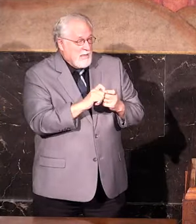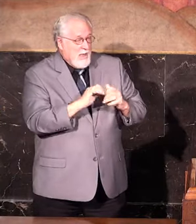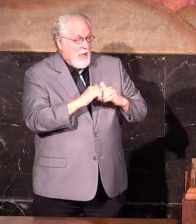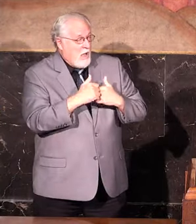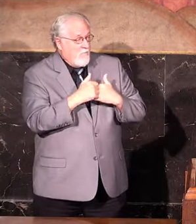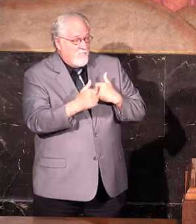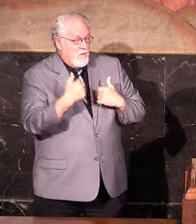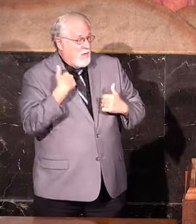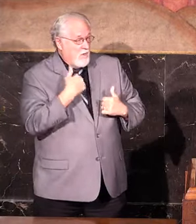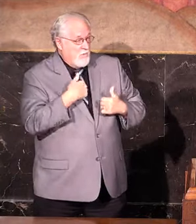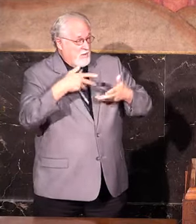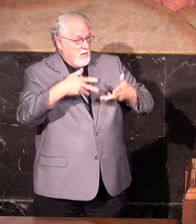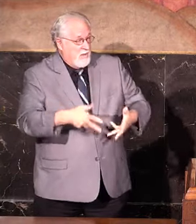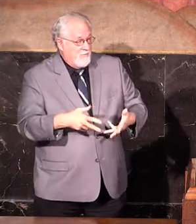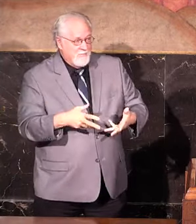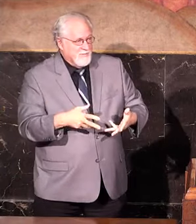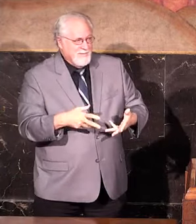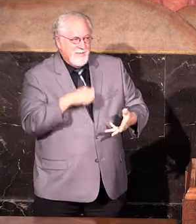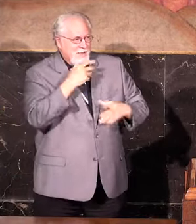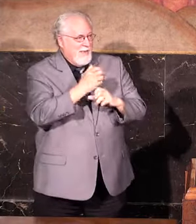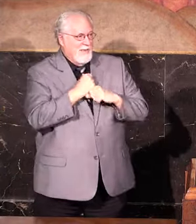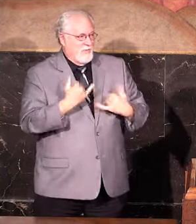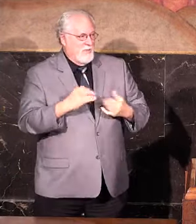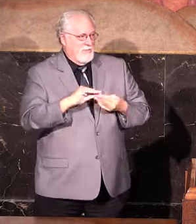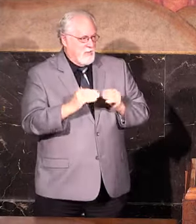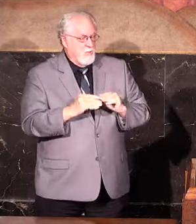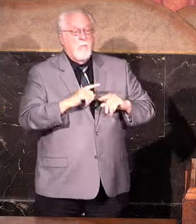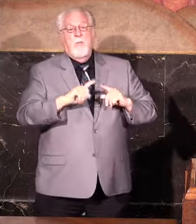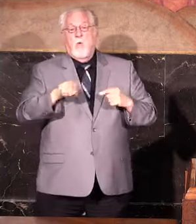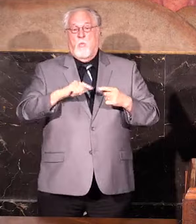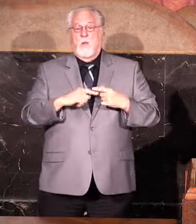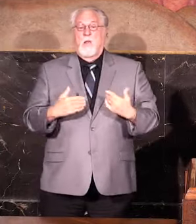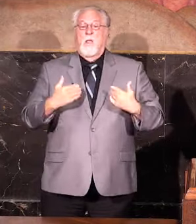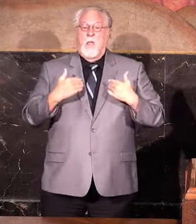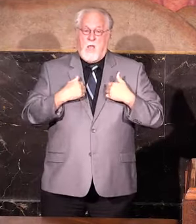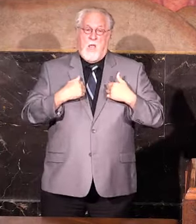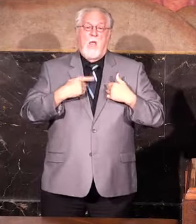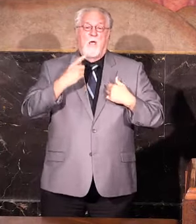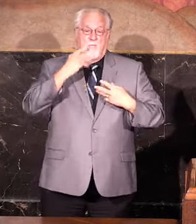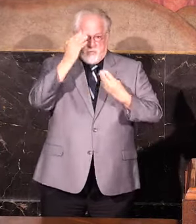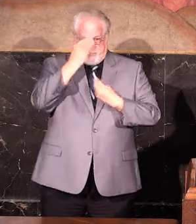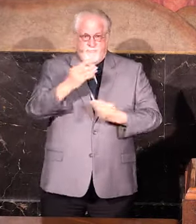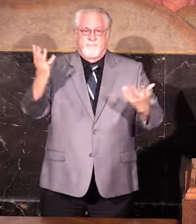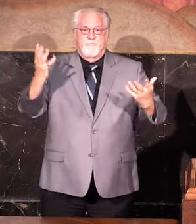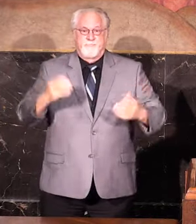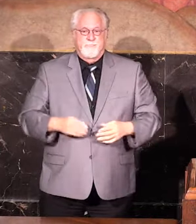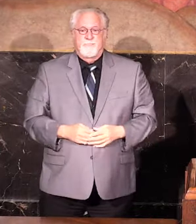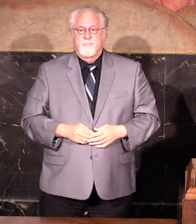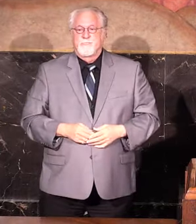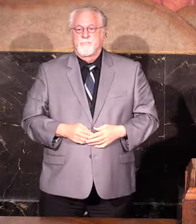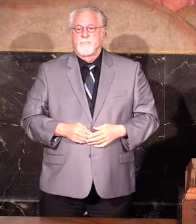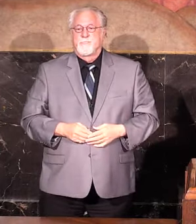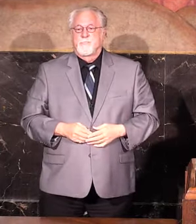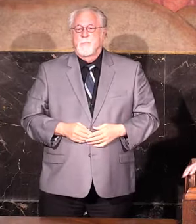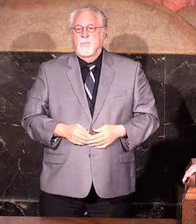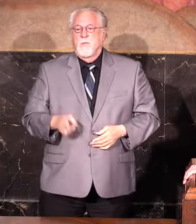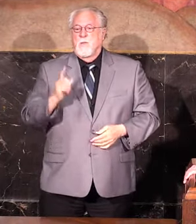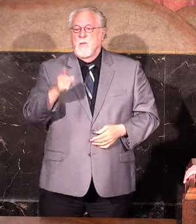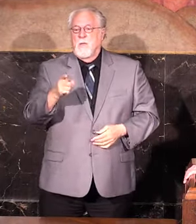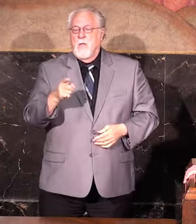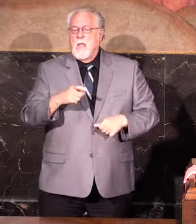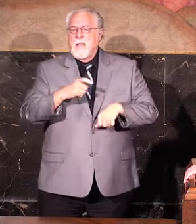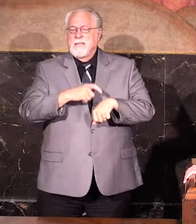far we have to go because we didn't get today's numbers. But as soon as we have them, we will certainly let y'all know. Yes, sir. What